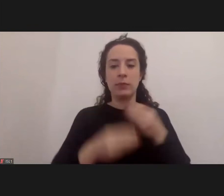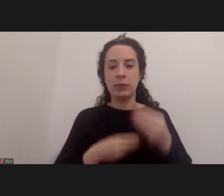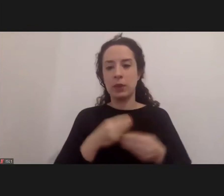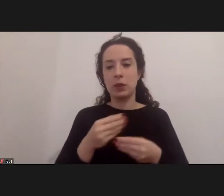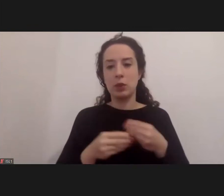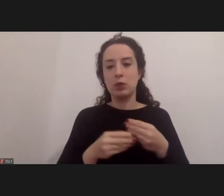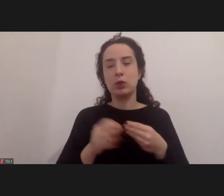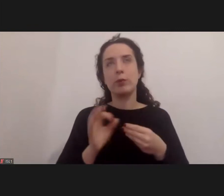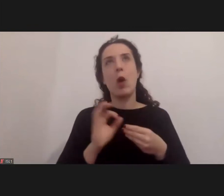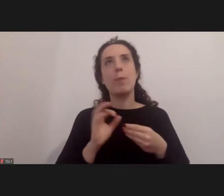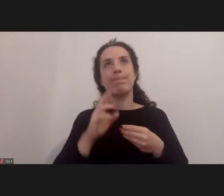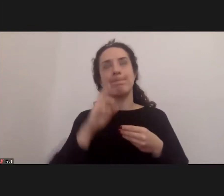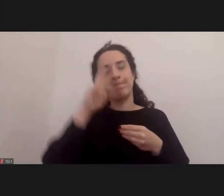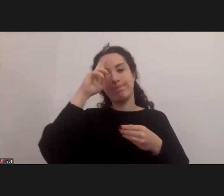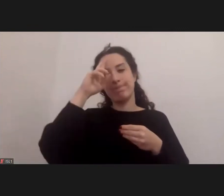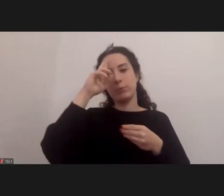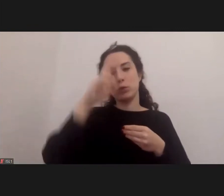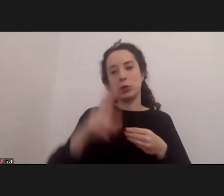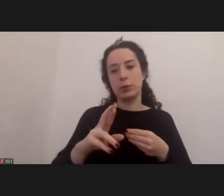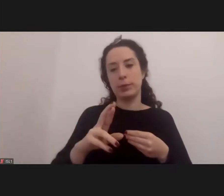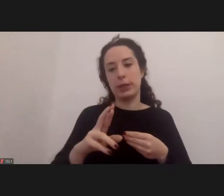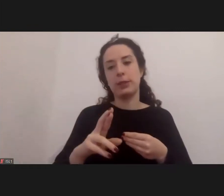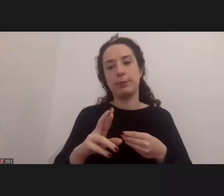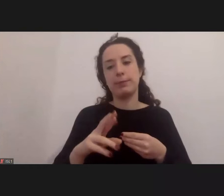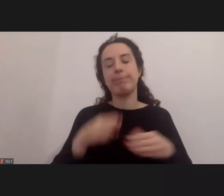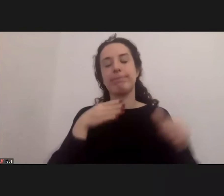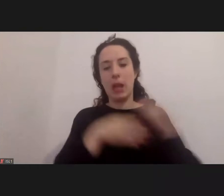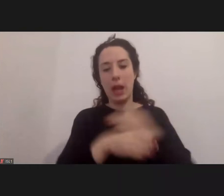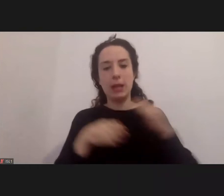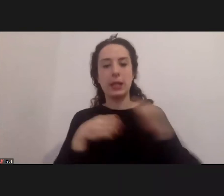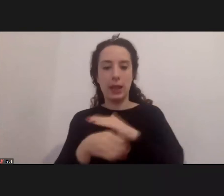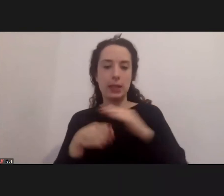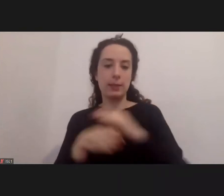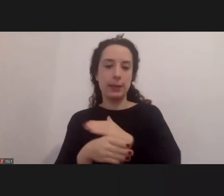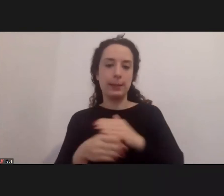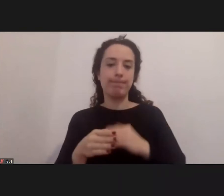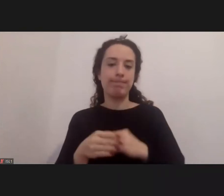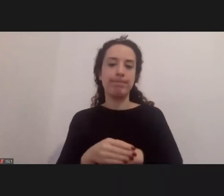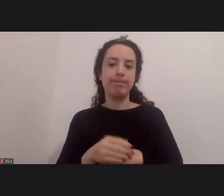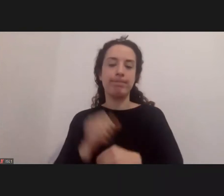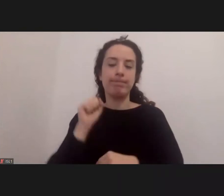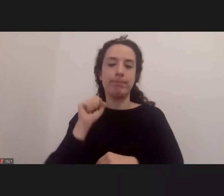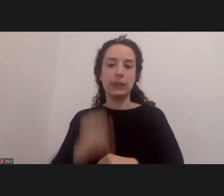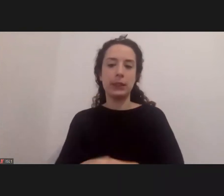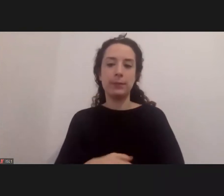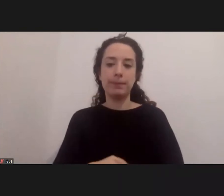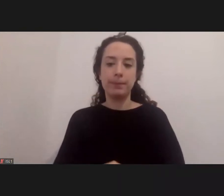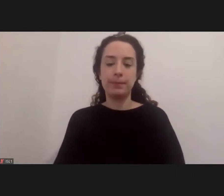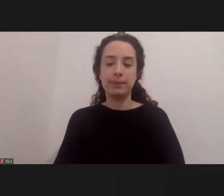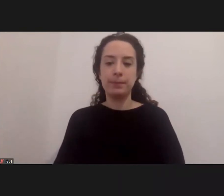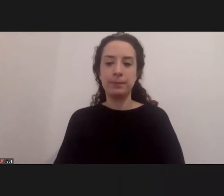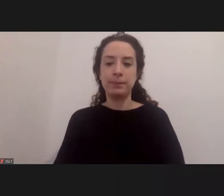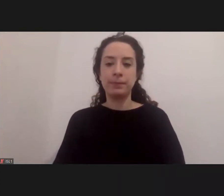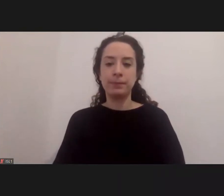respect and enforcement and ensuring accessibility. Now, to that focus